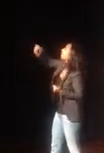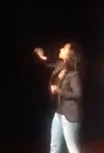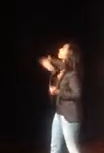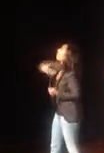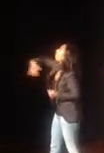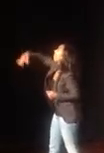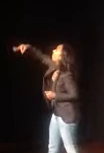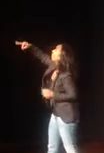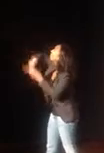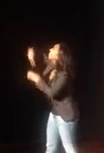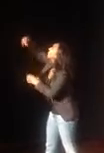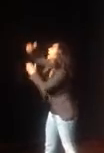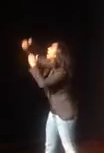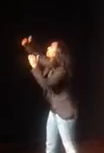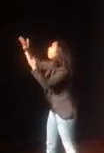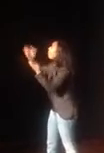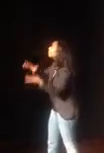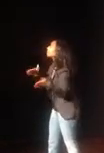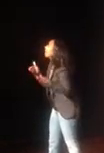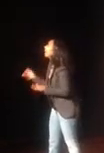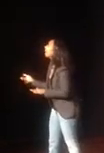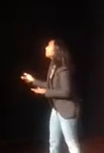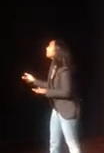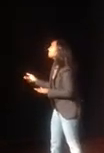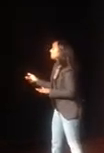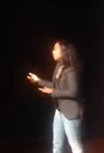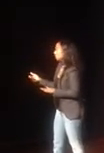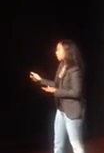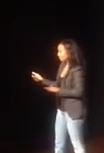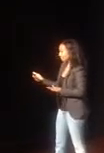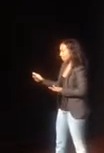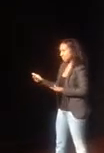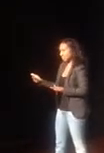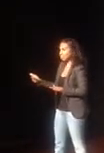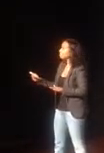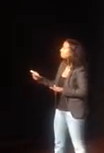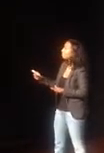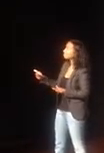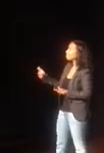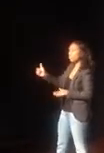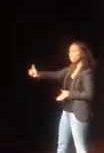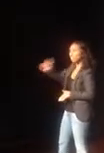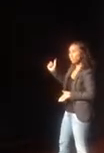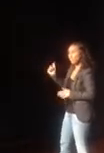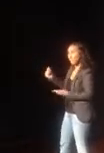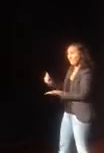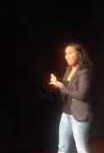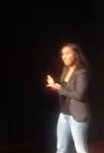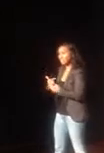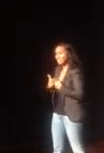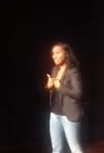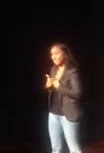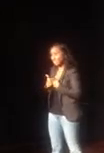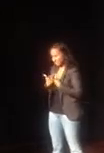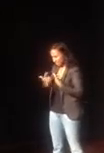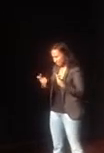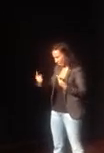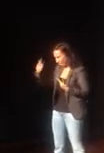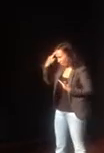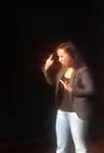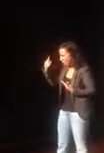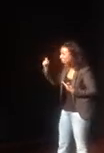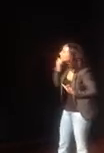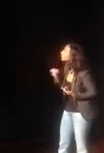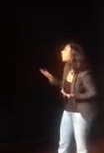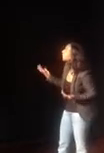So I endured the pain, but then I questioned God, how could you make such a horrible mistake? I reluctantly lived and used nearly